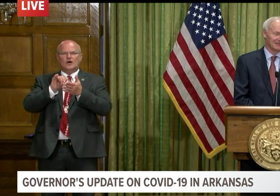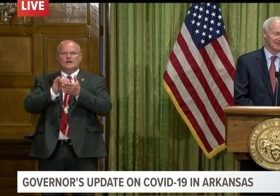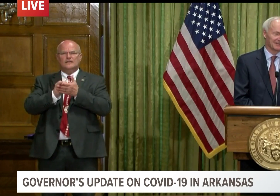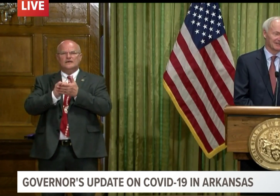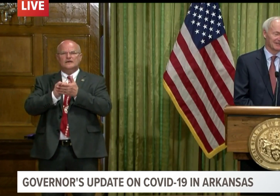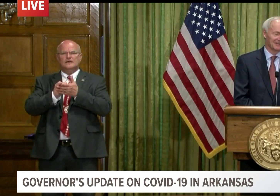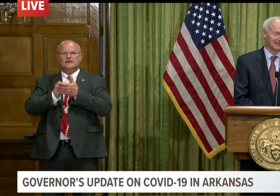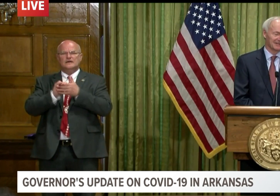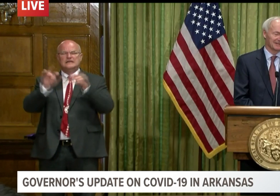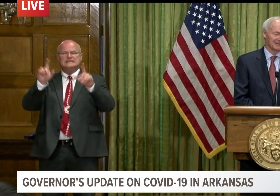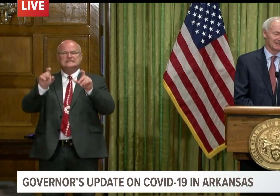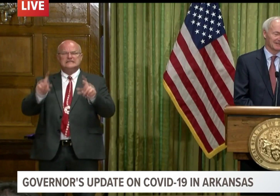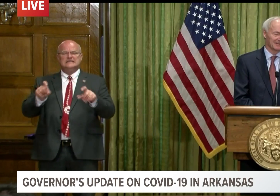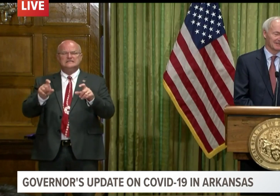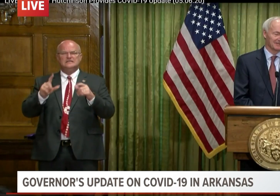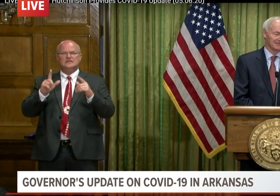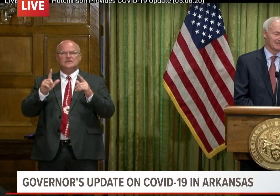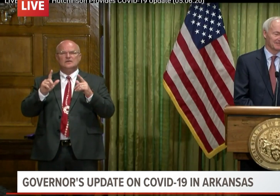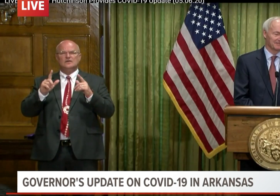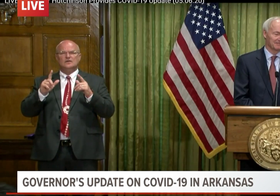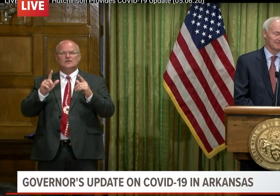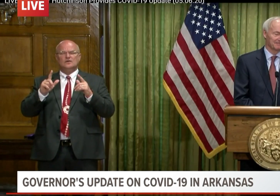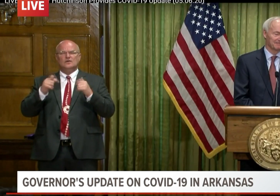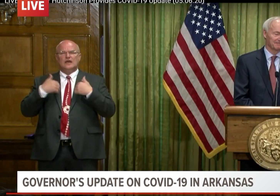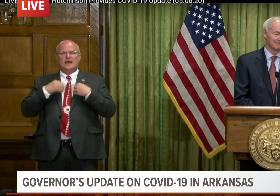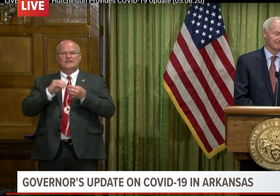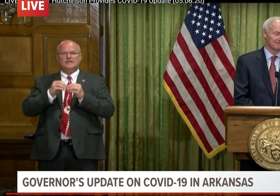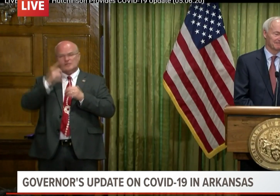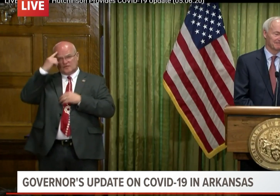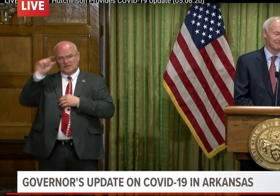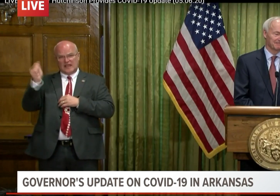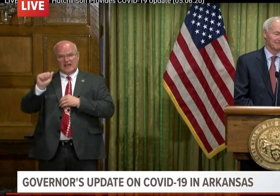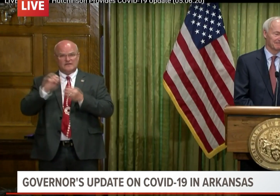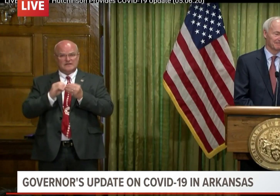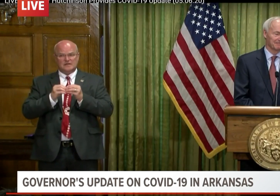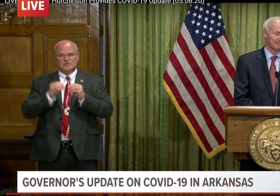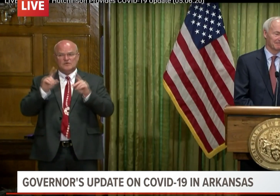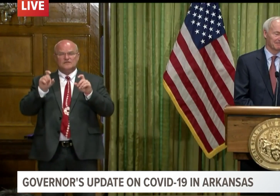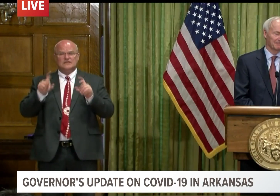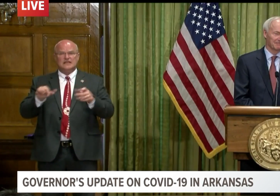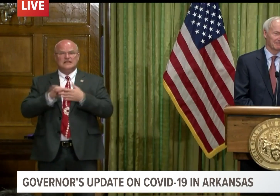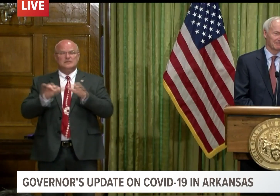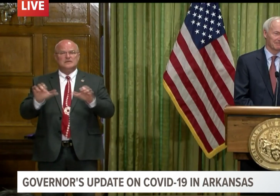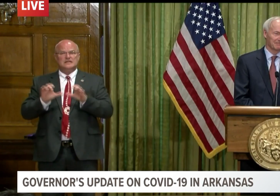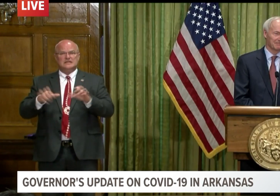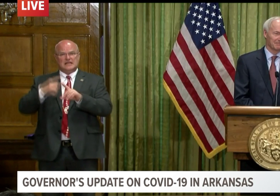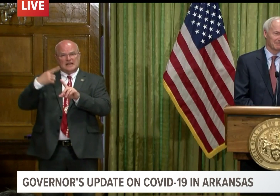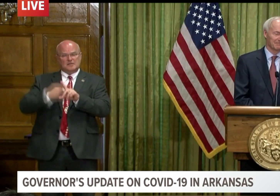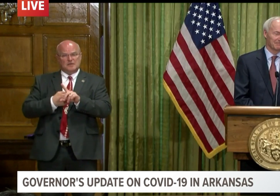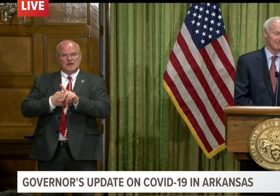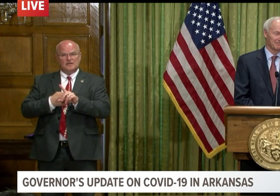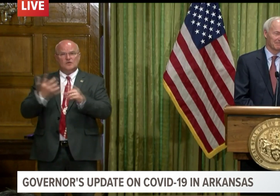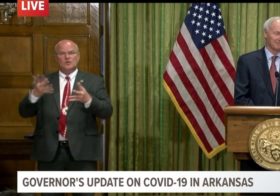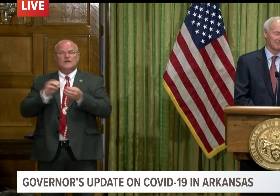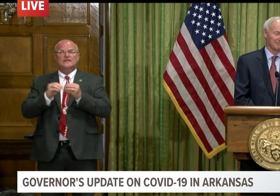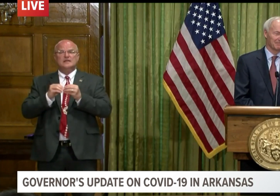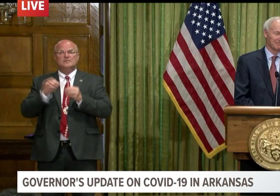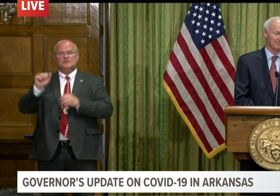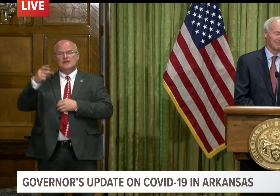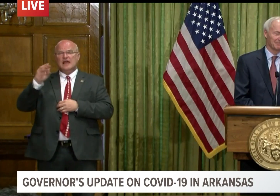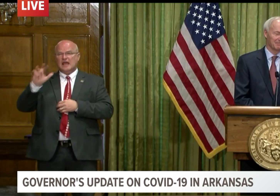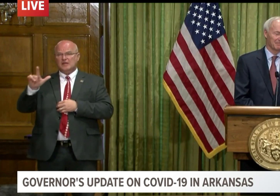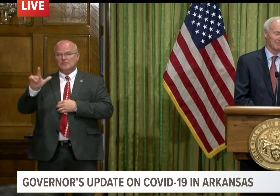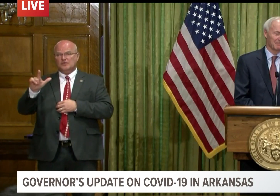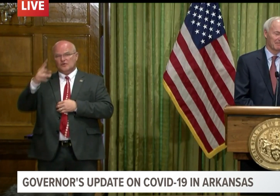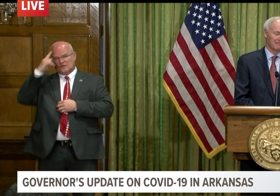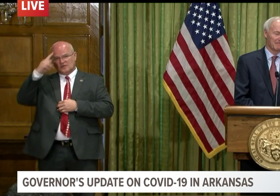Sorry about that. On the testing, wanted to see if you had numbers for what the average number of tests that you conduct in a month are, or what the number for April